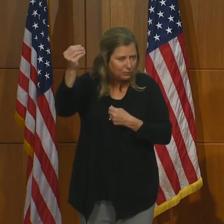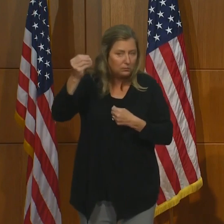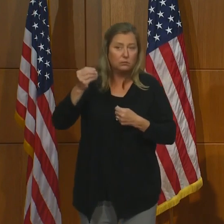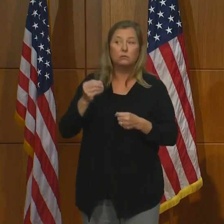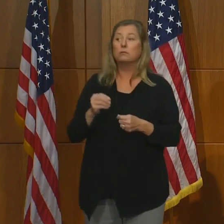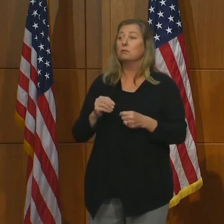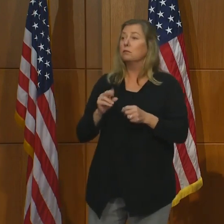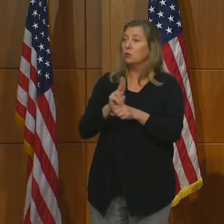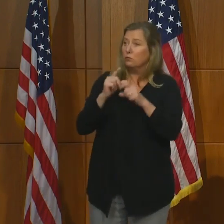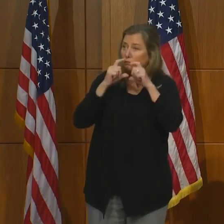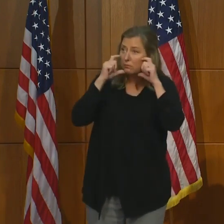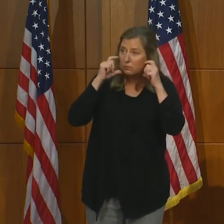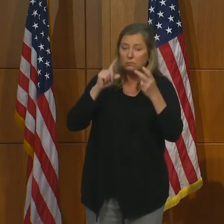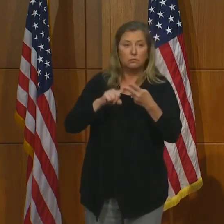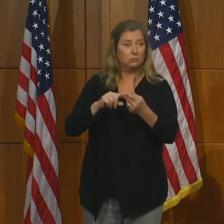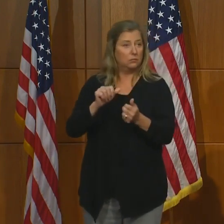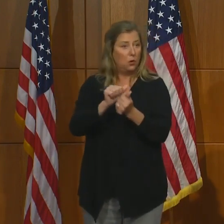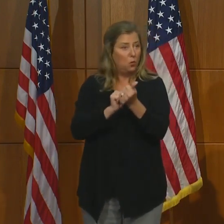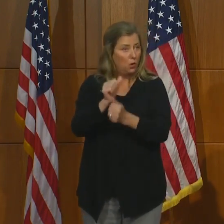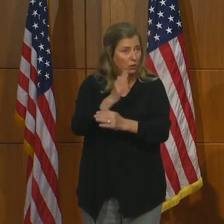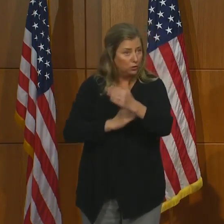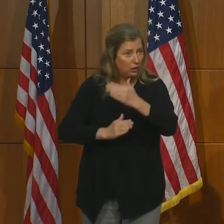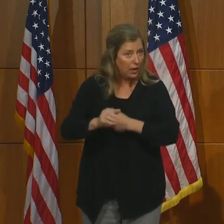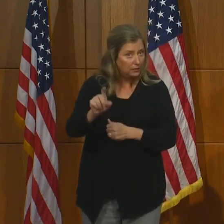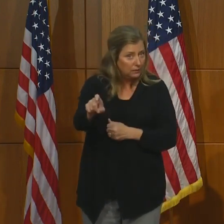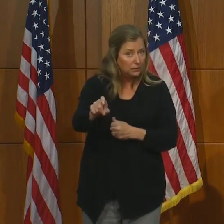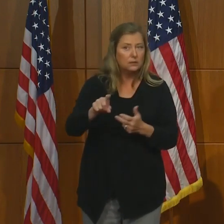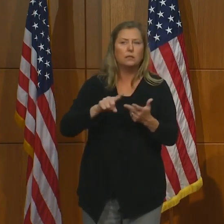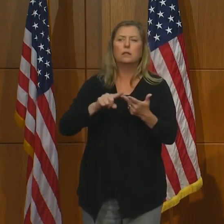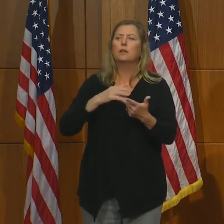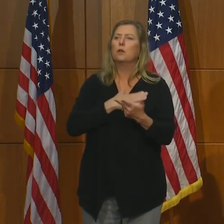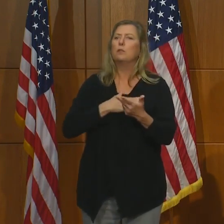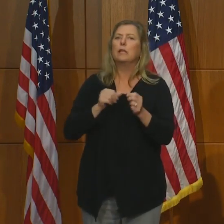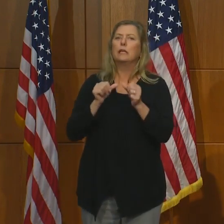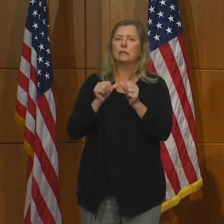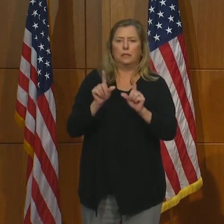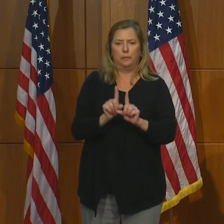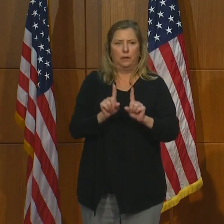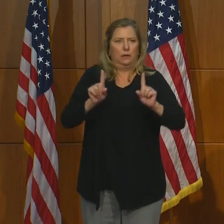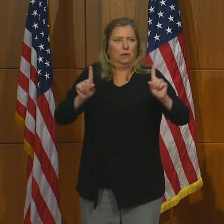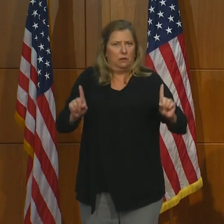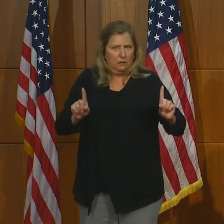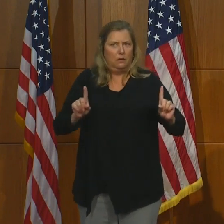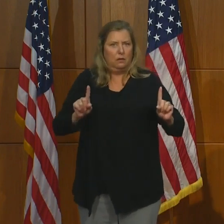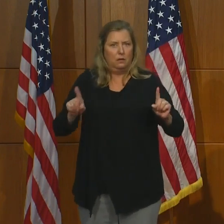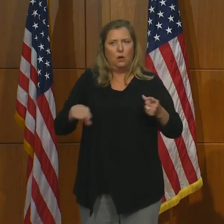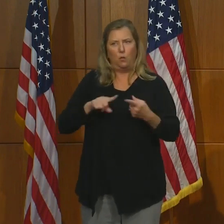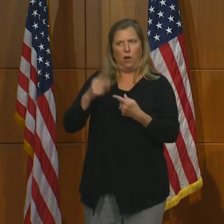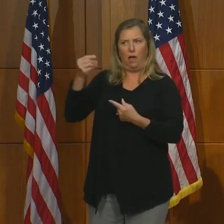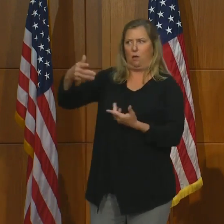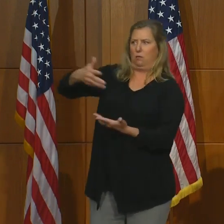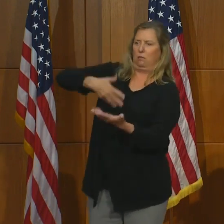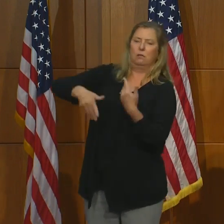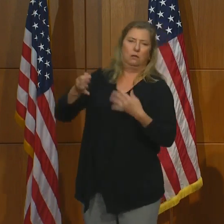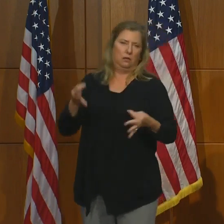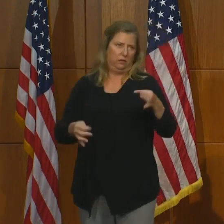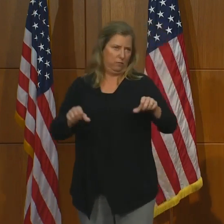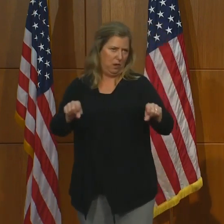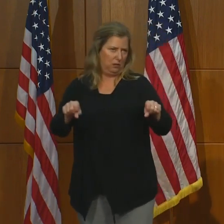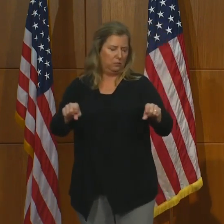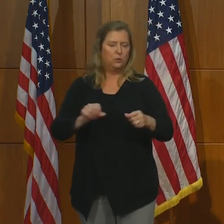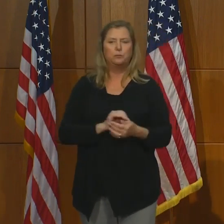face, wash your hands, and please continue to stay 6 feet away from other people if at all